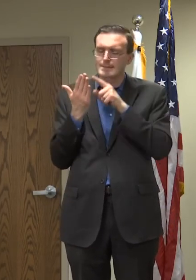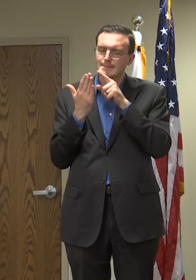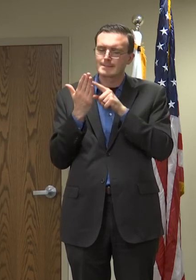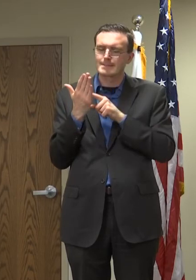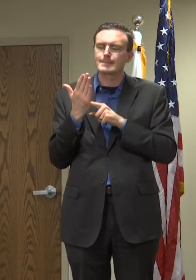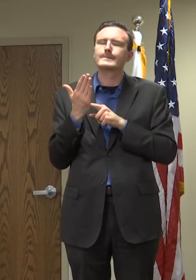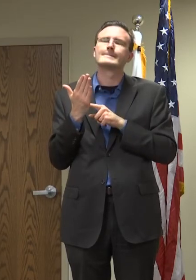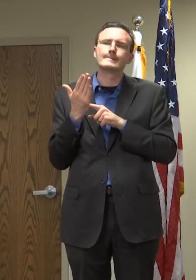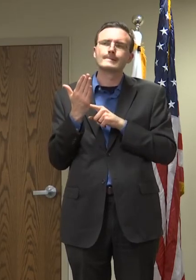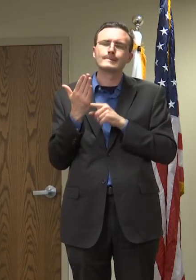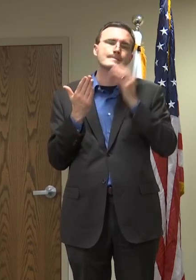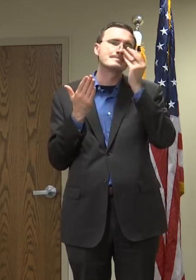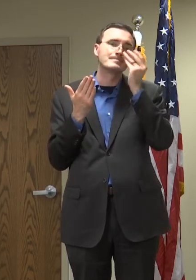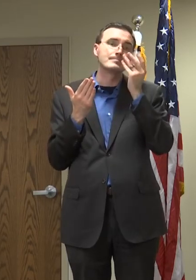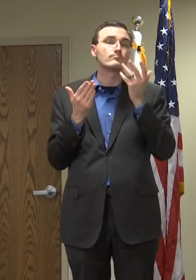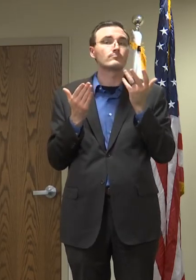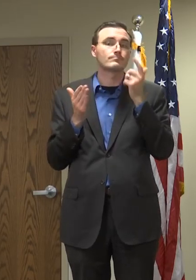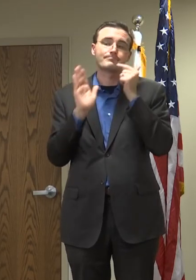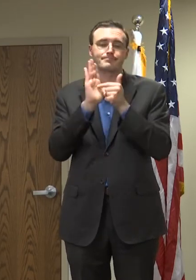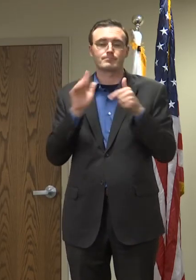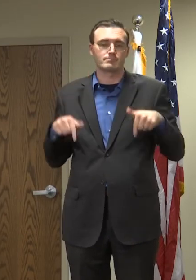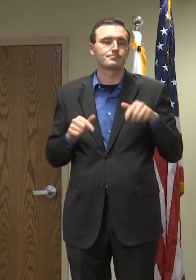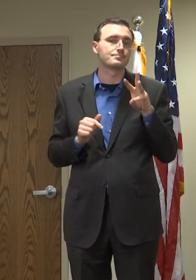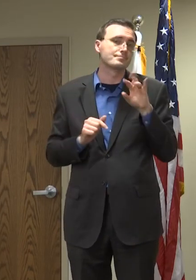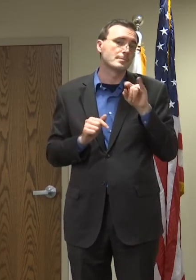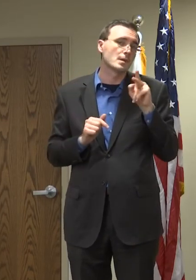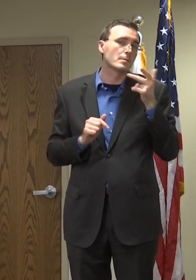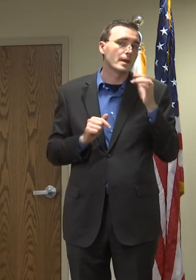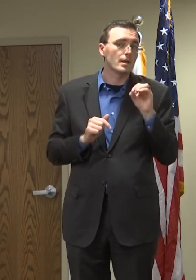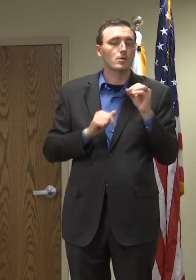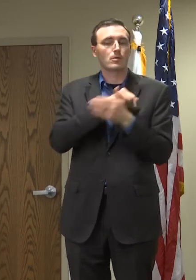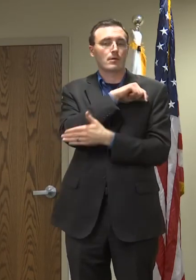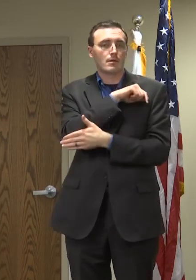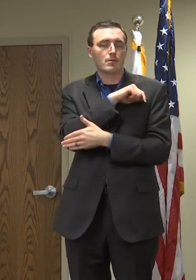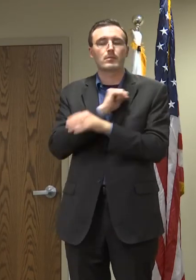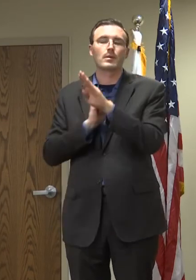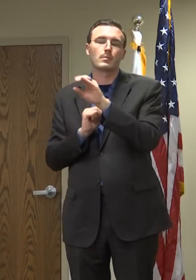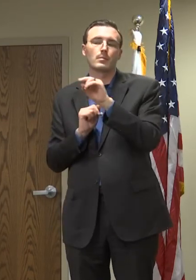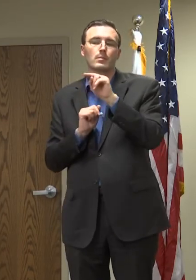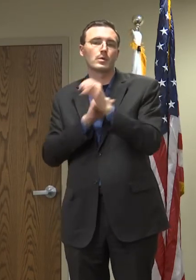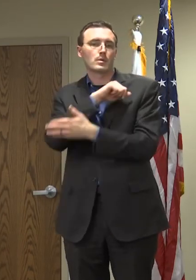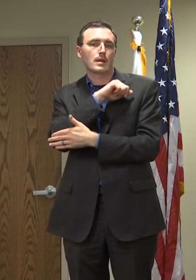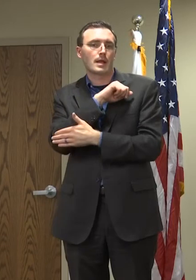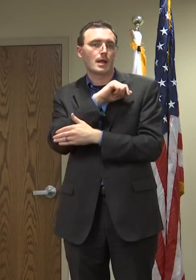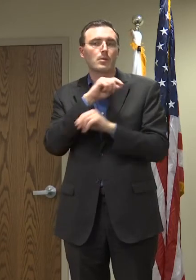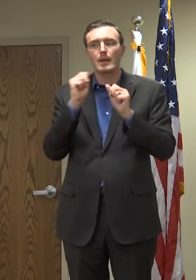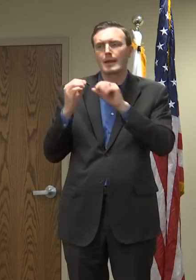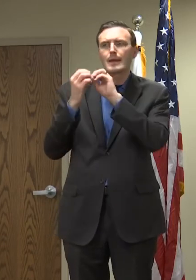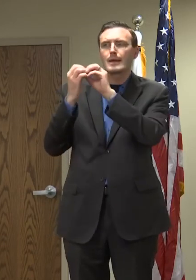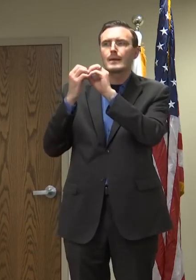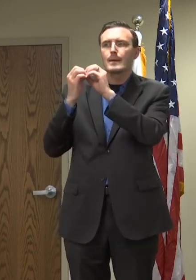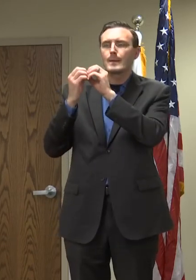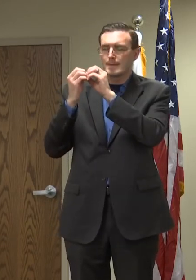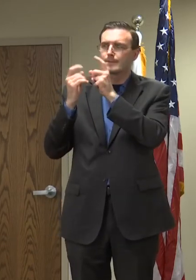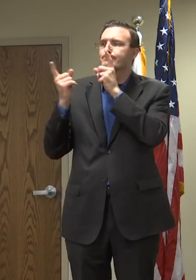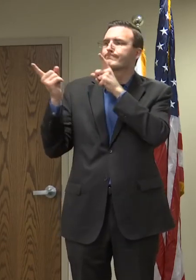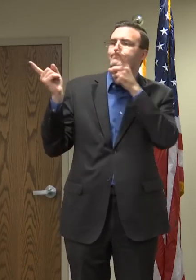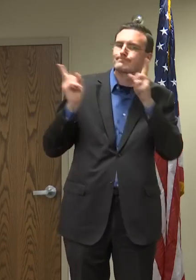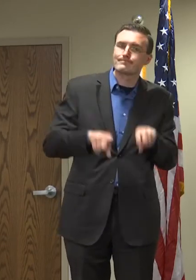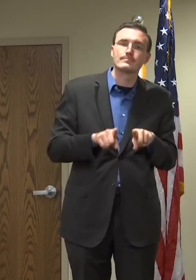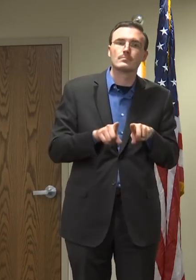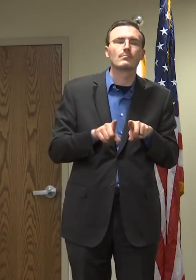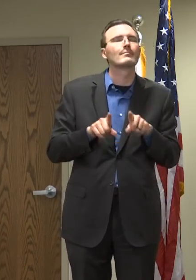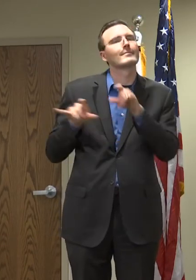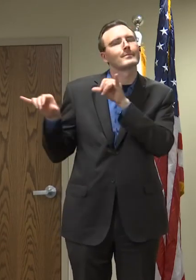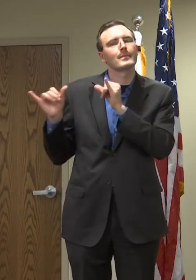regional approach so that people will understand why those differences occur, if there needs to be a difference, and what the standard principles